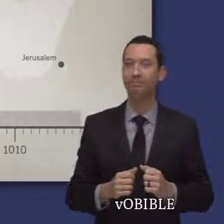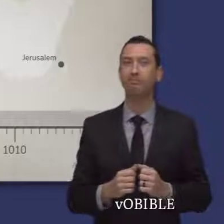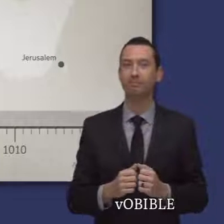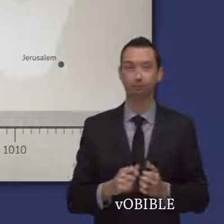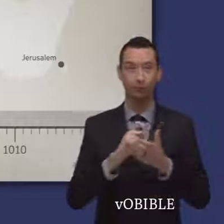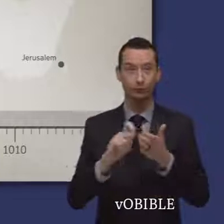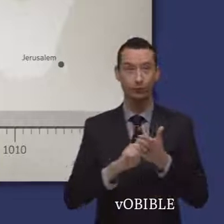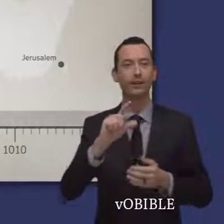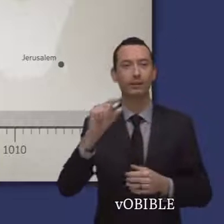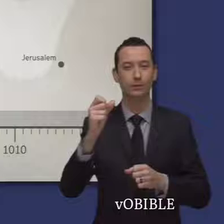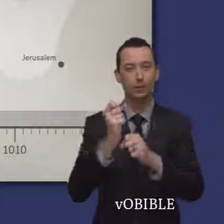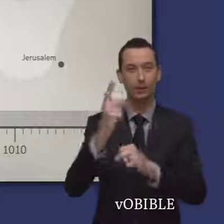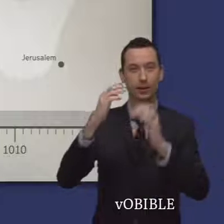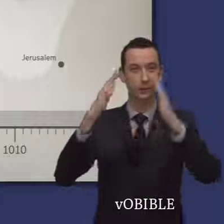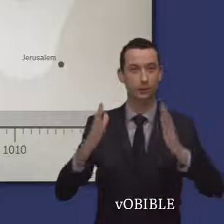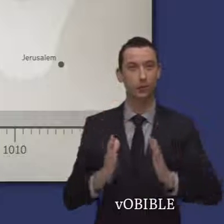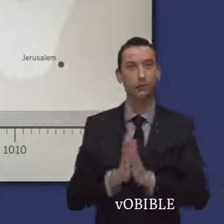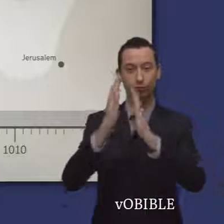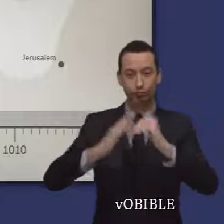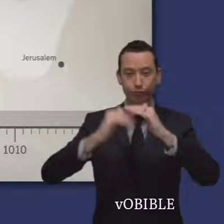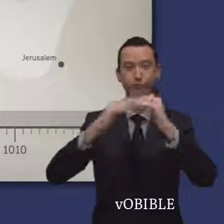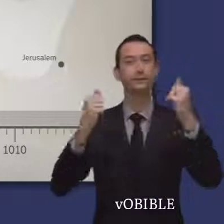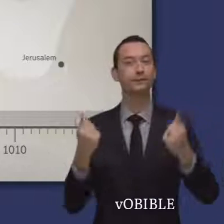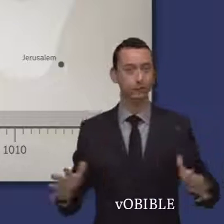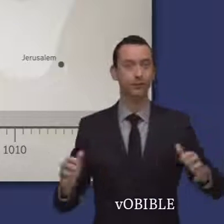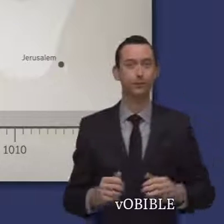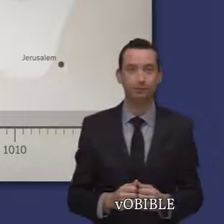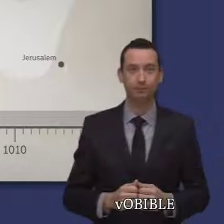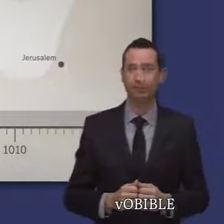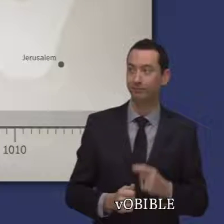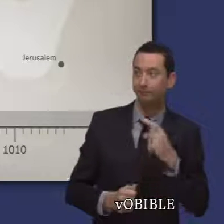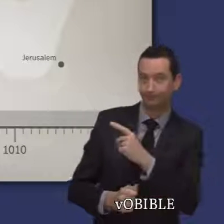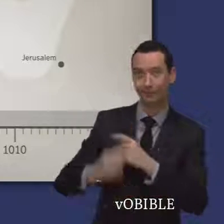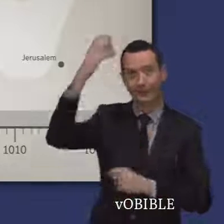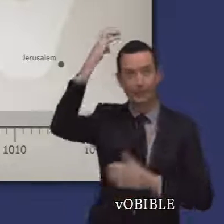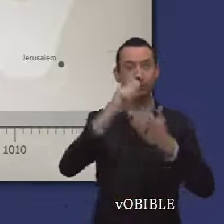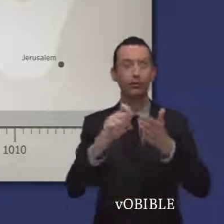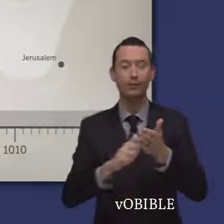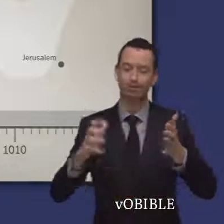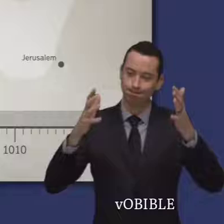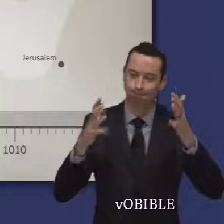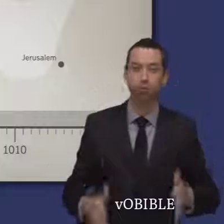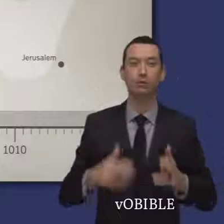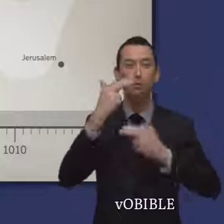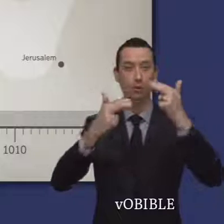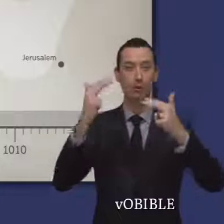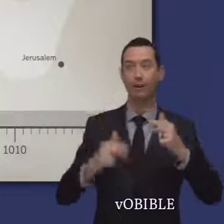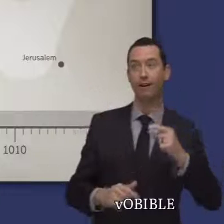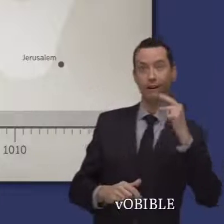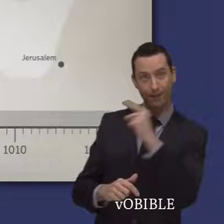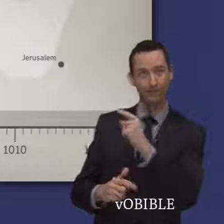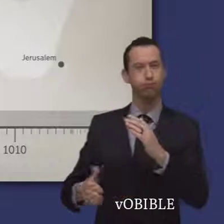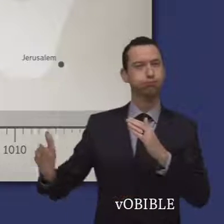It was composed sometime after the temple was built. Of the many songs composed by Solomon, this